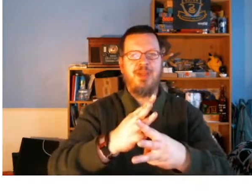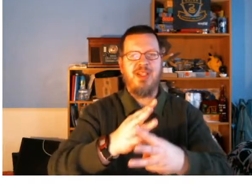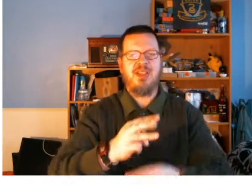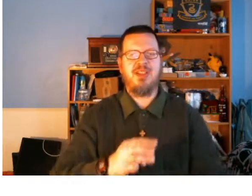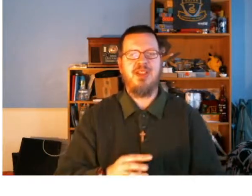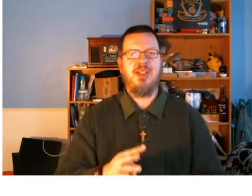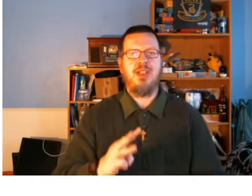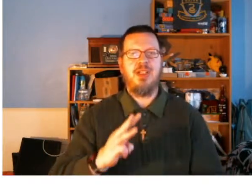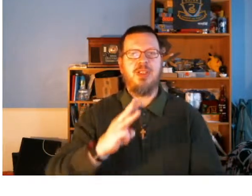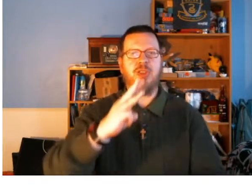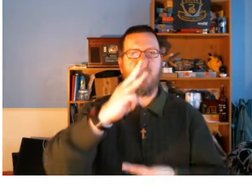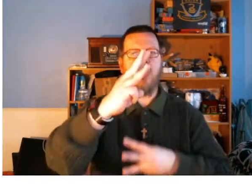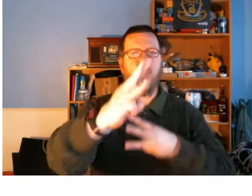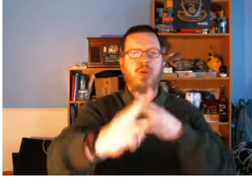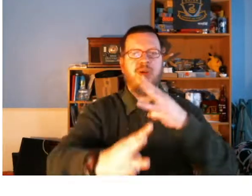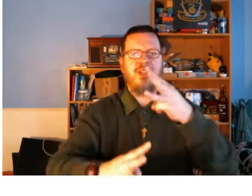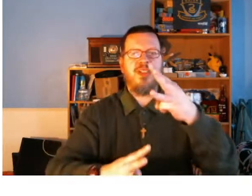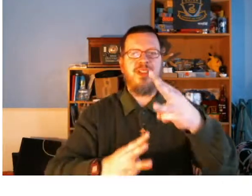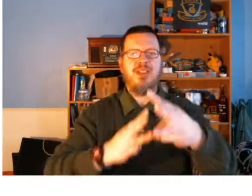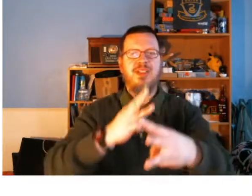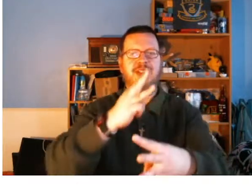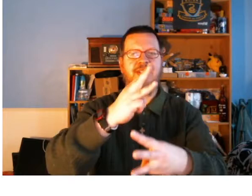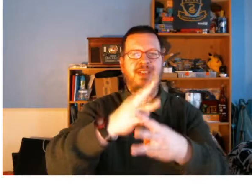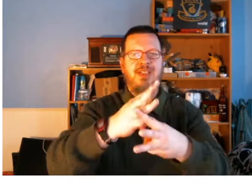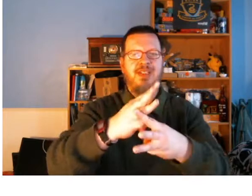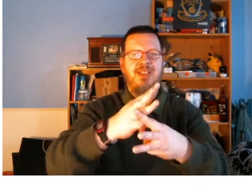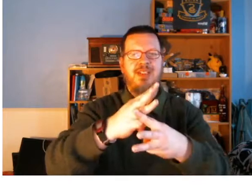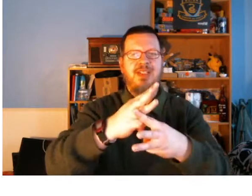then in place. So the world